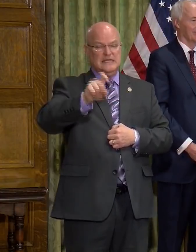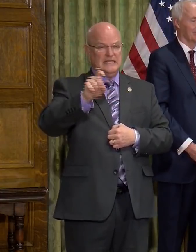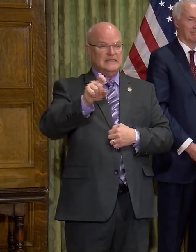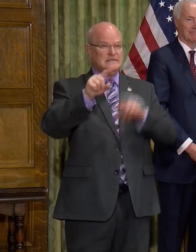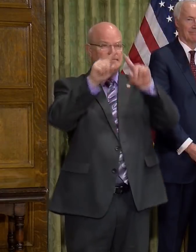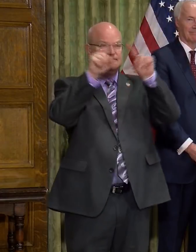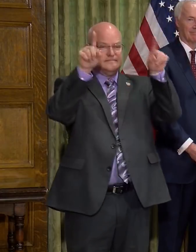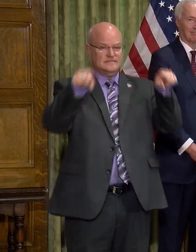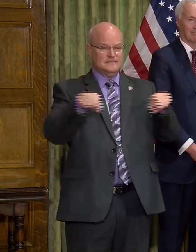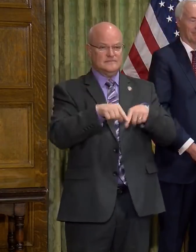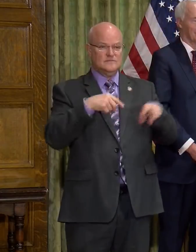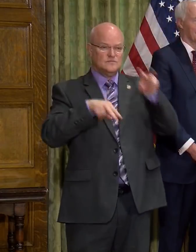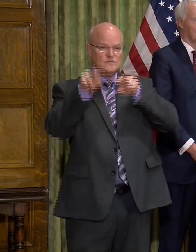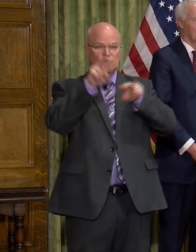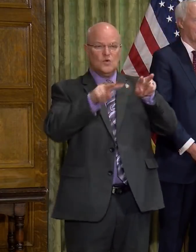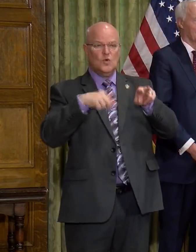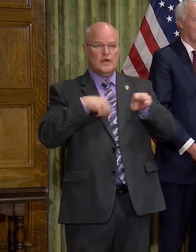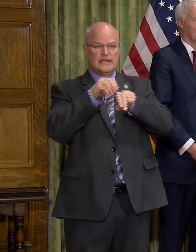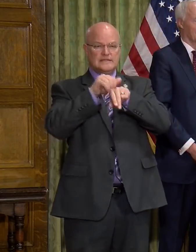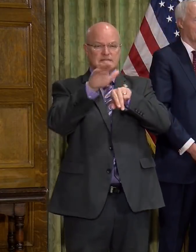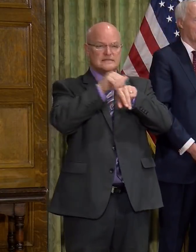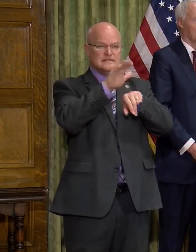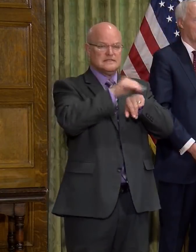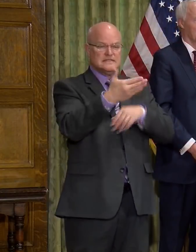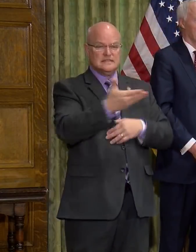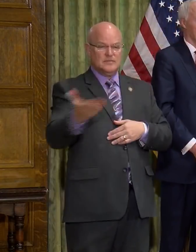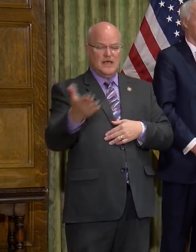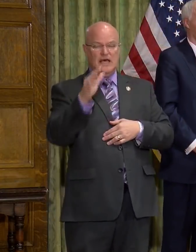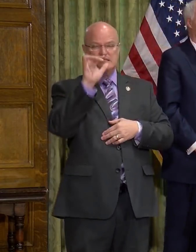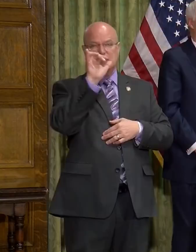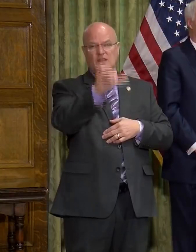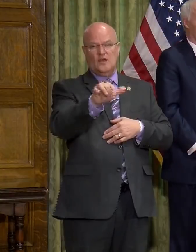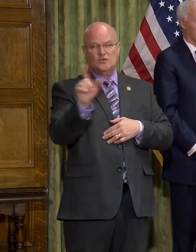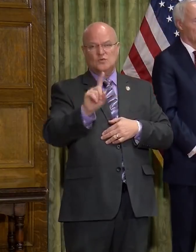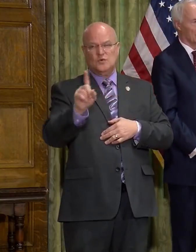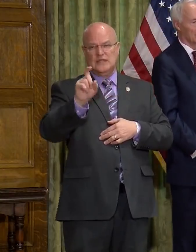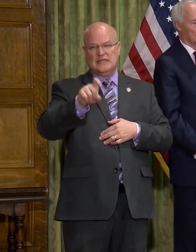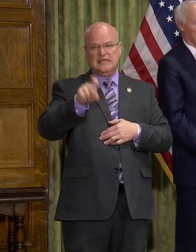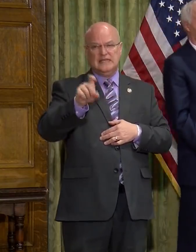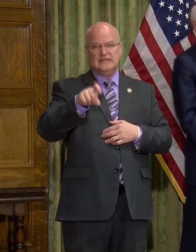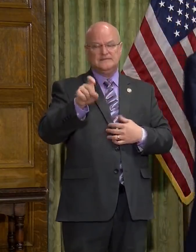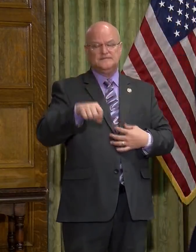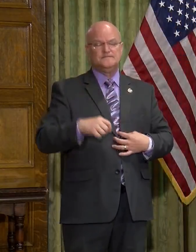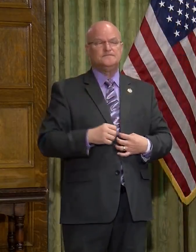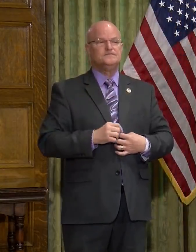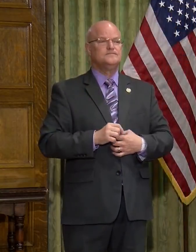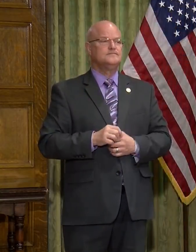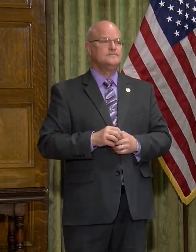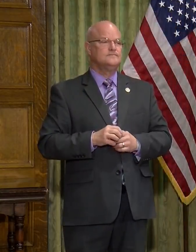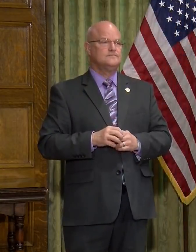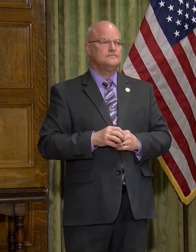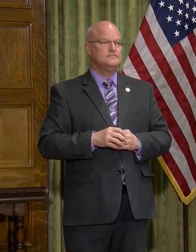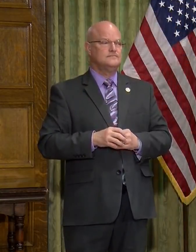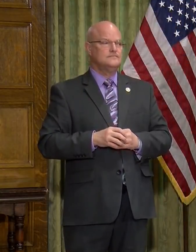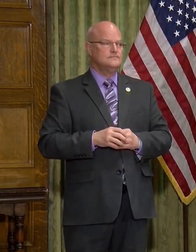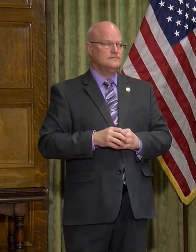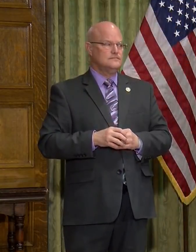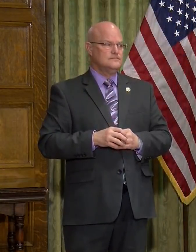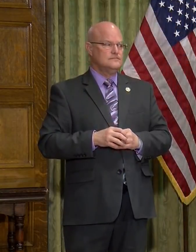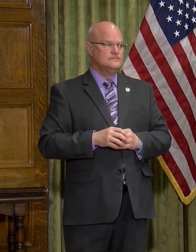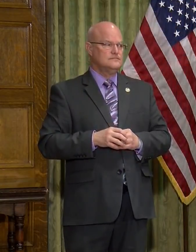so we can start directing supplies to where their greatest need.